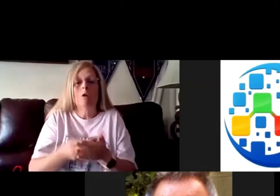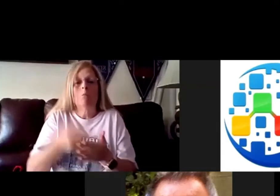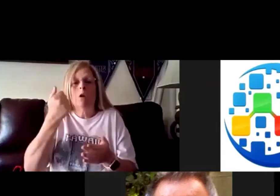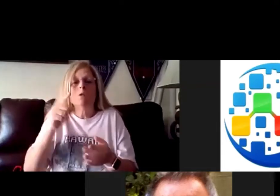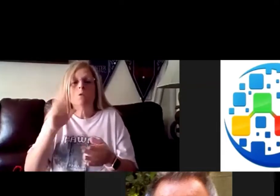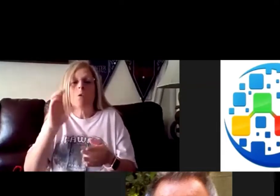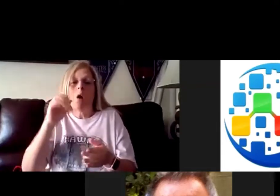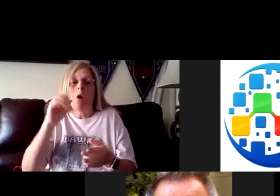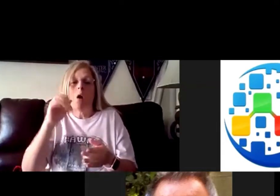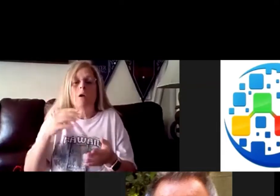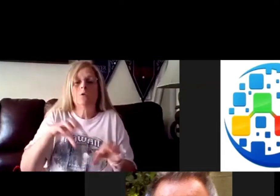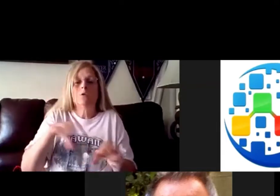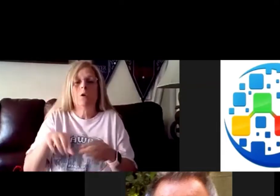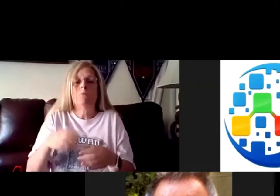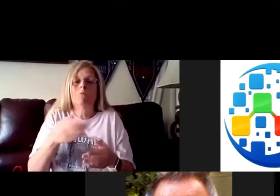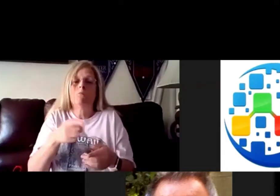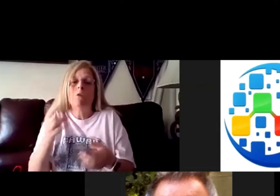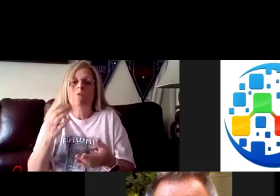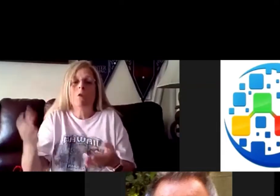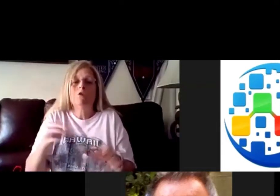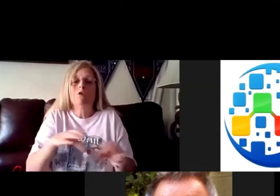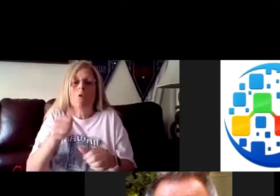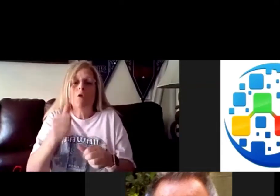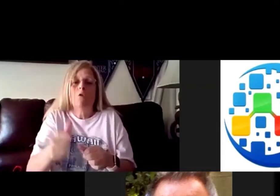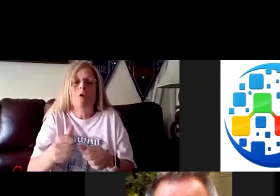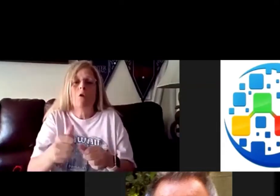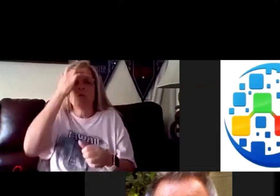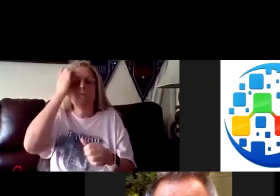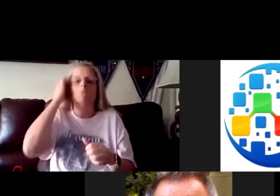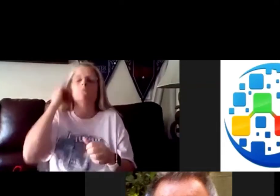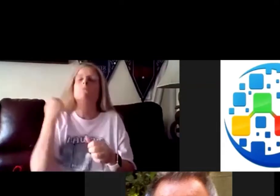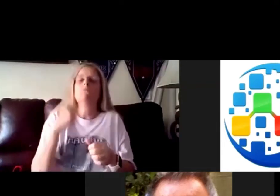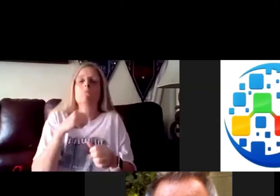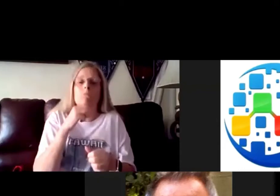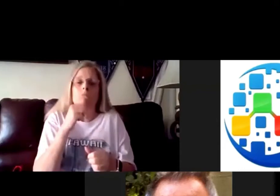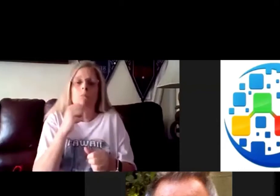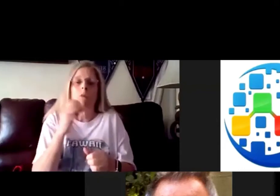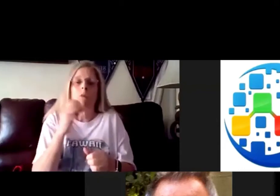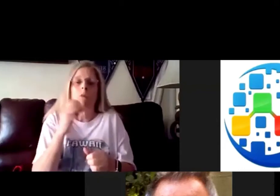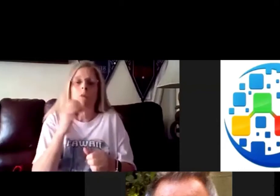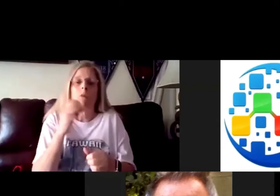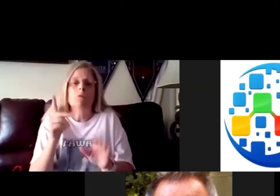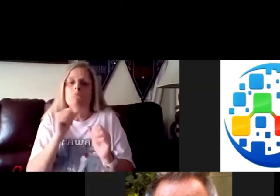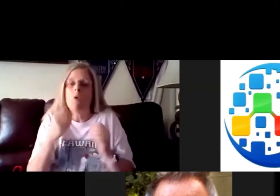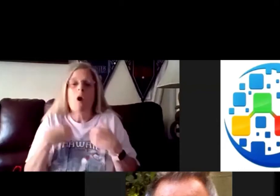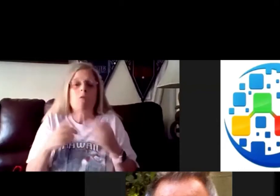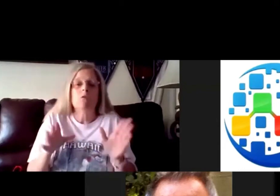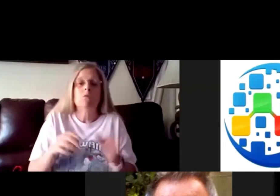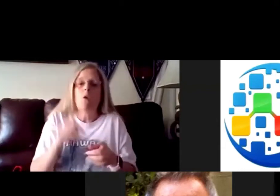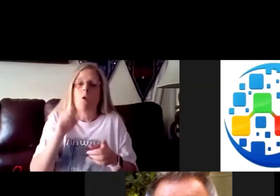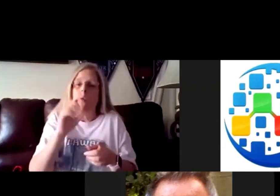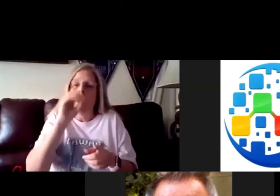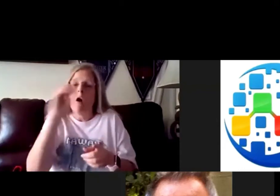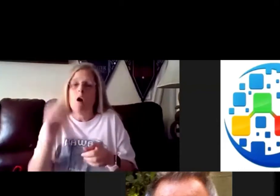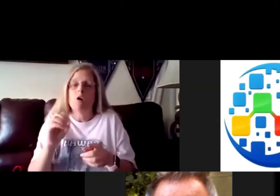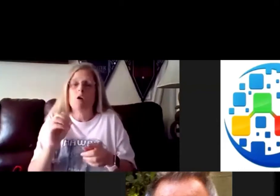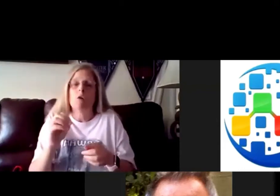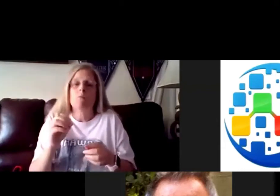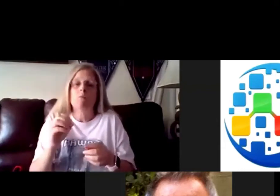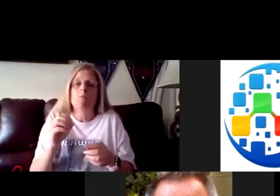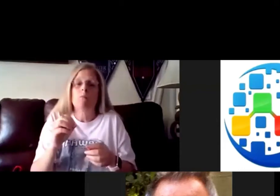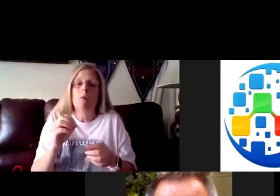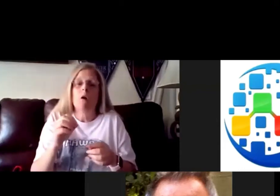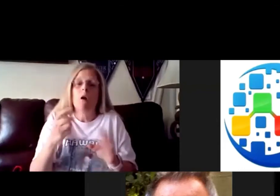on your own, which we'll get into, but it's not necessary. It is a complete 100% business, 100%